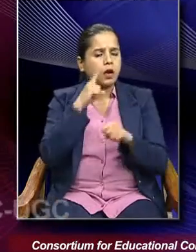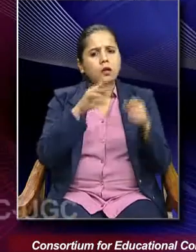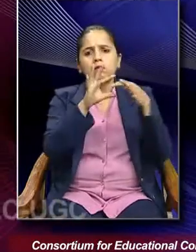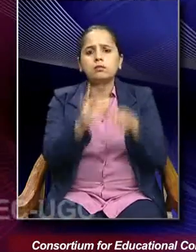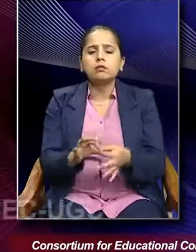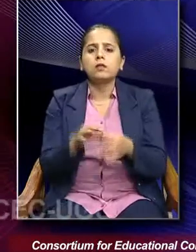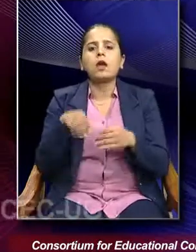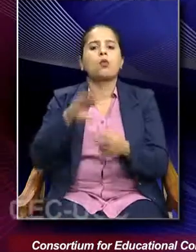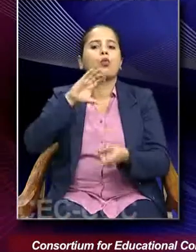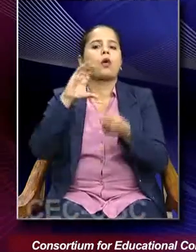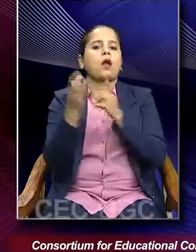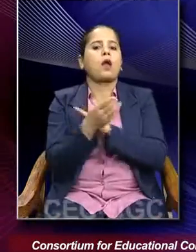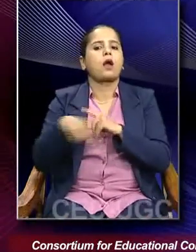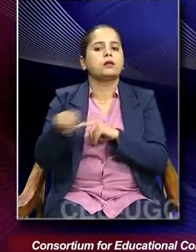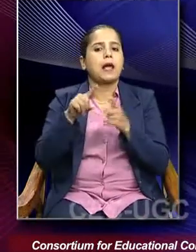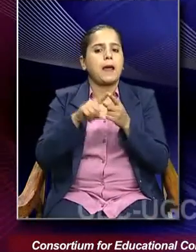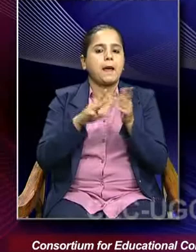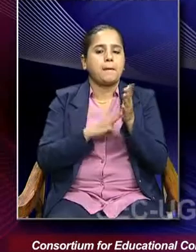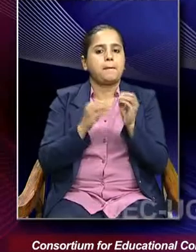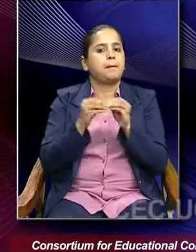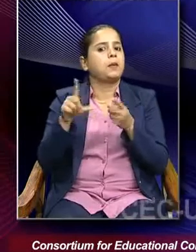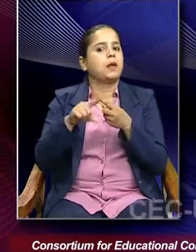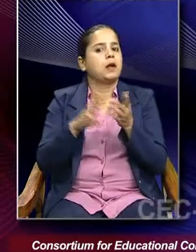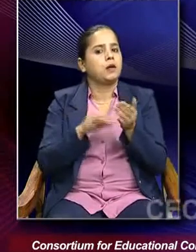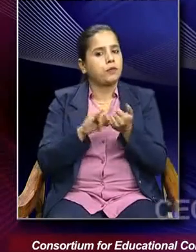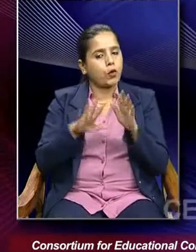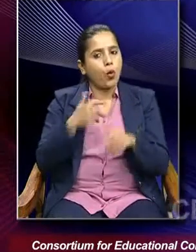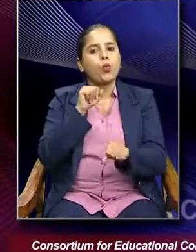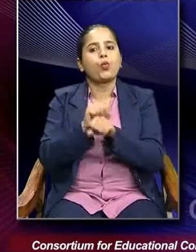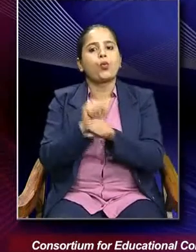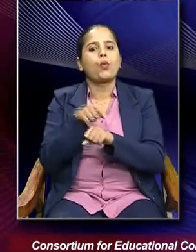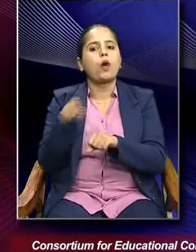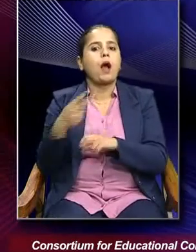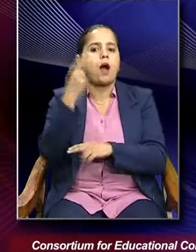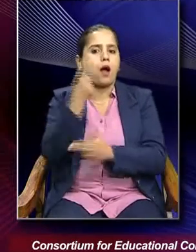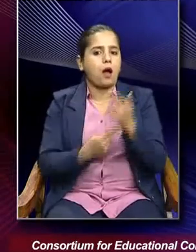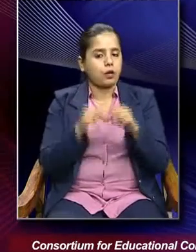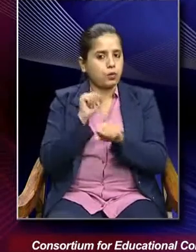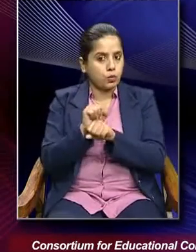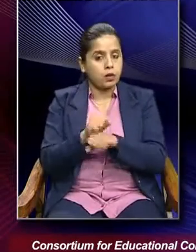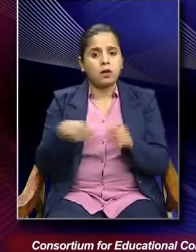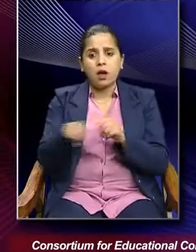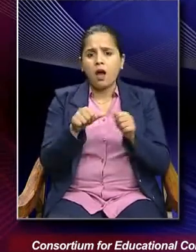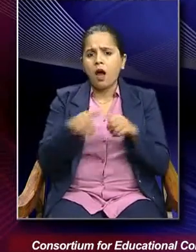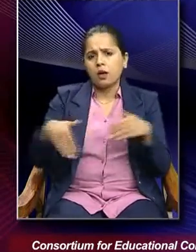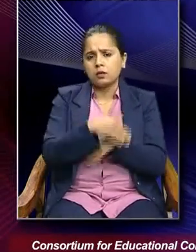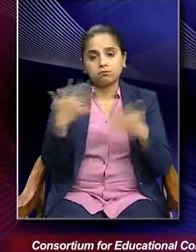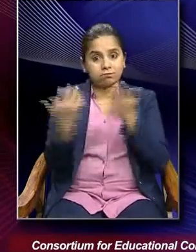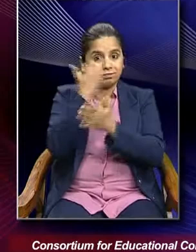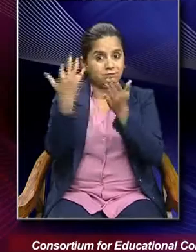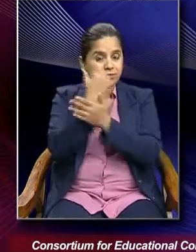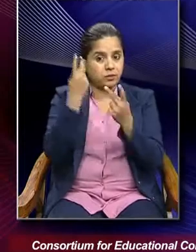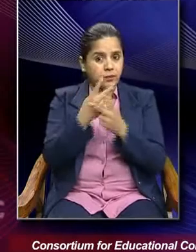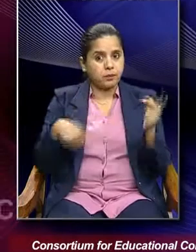as cultural emblems as well as works of art. The architectural achievements